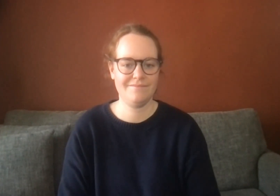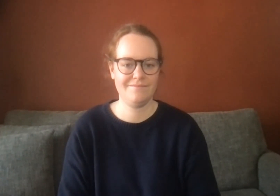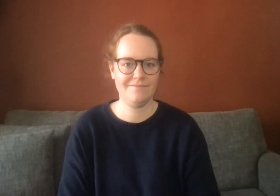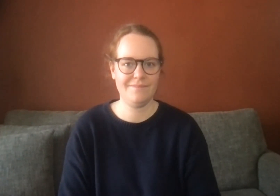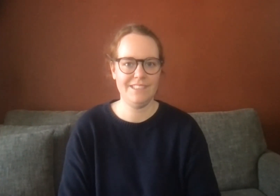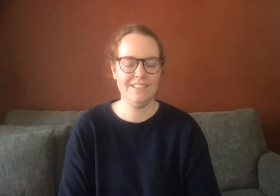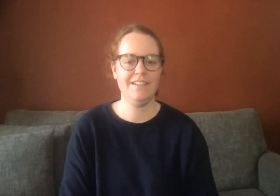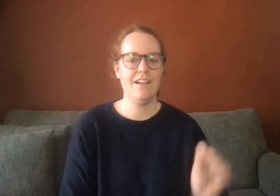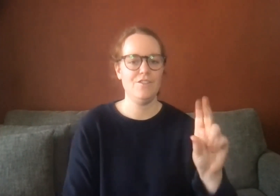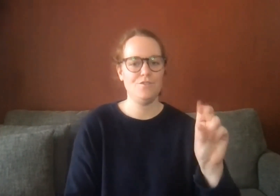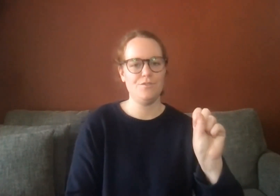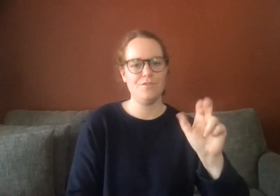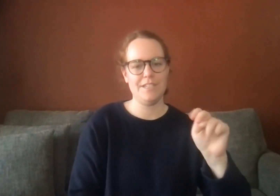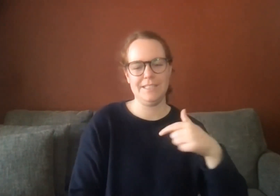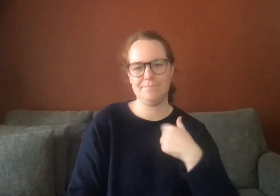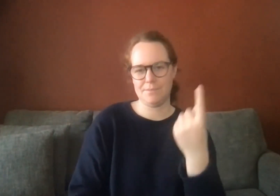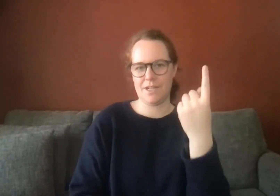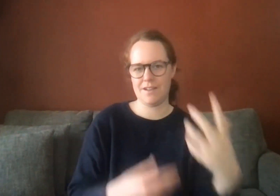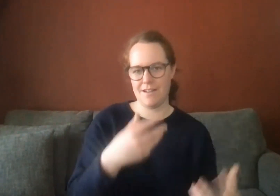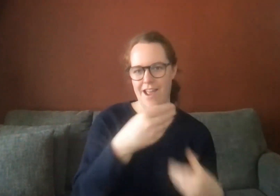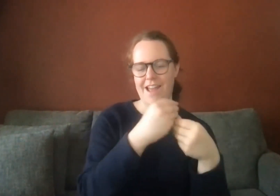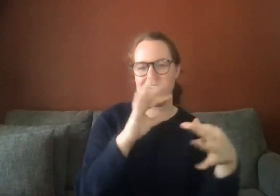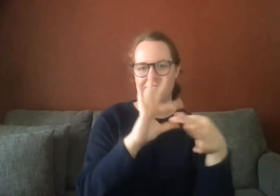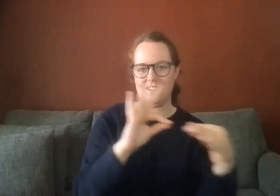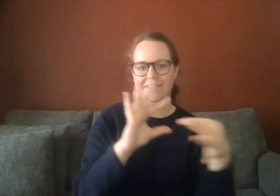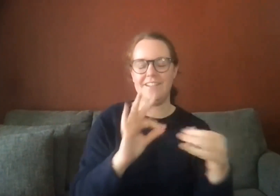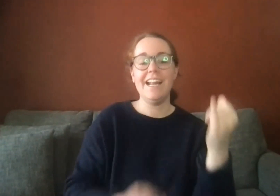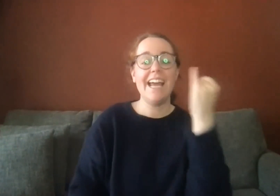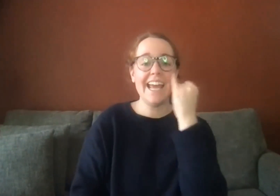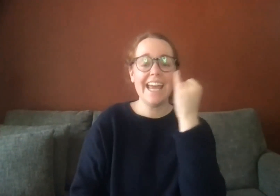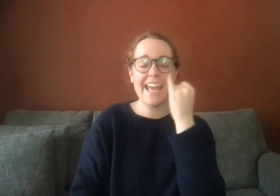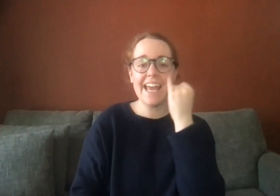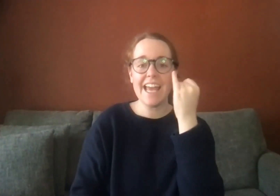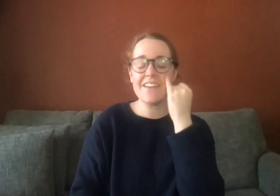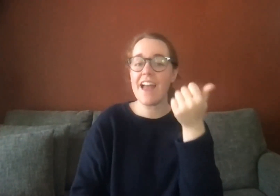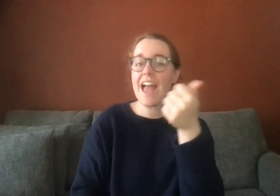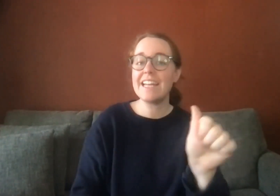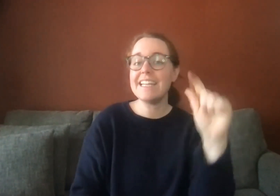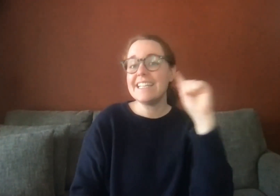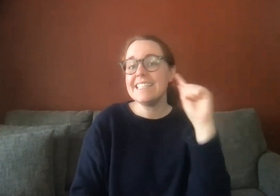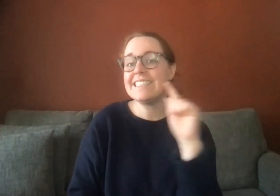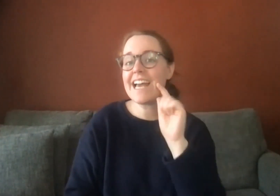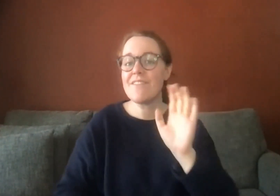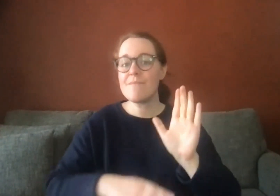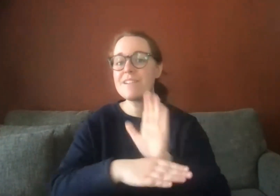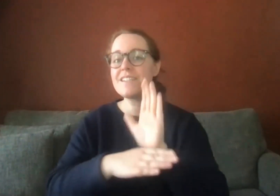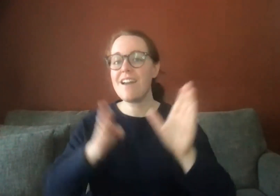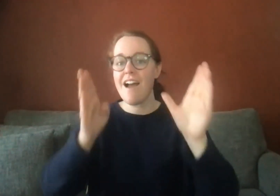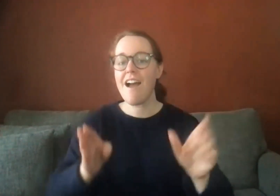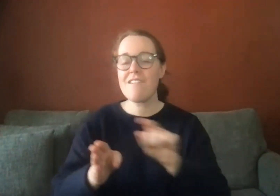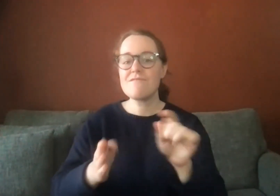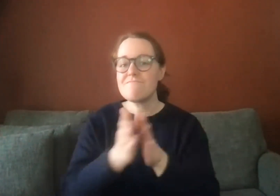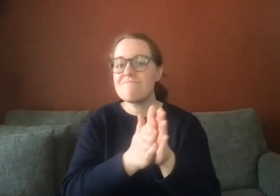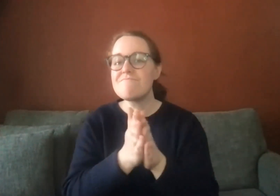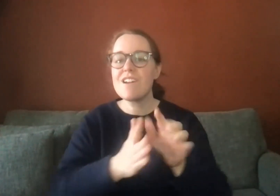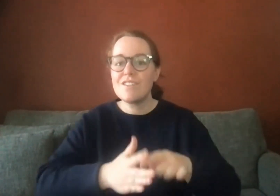One other note I'll just make is that if there's any deaf entrepreneurs that are interested in starting their business and wanting